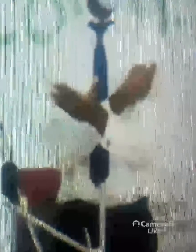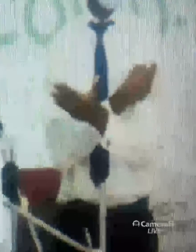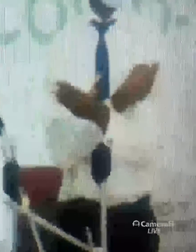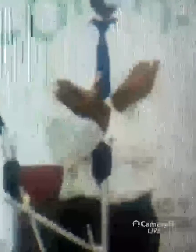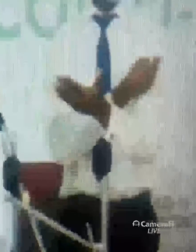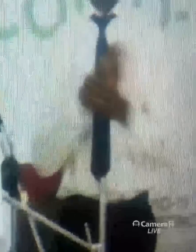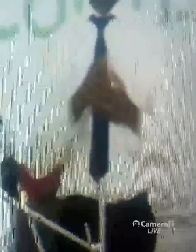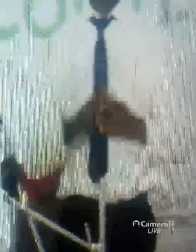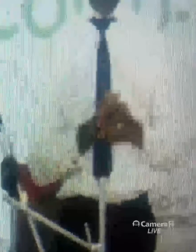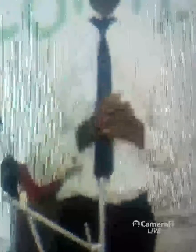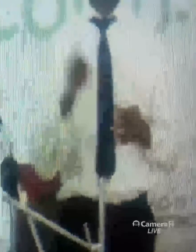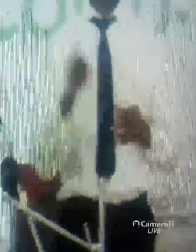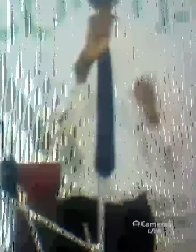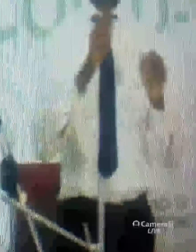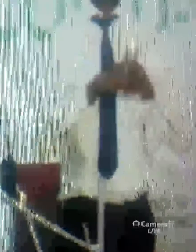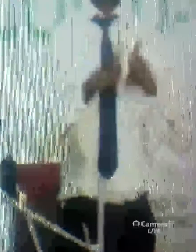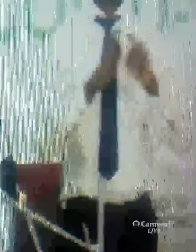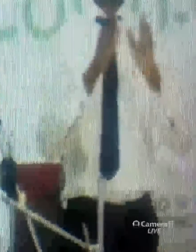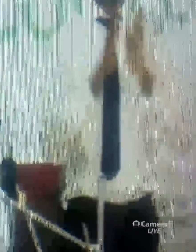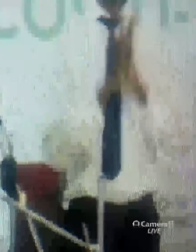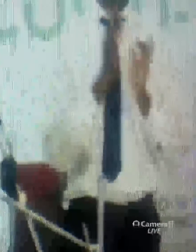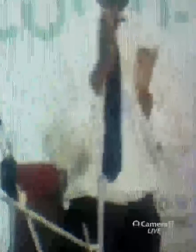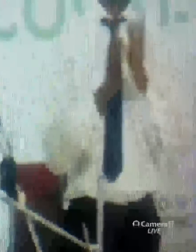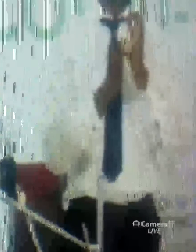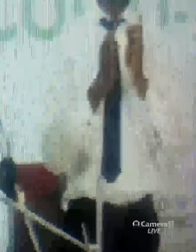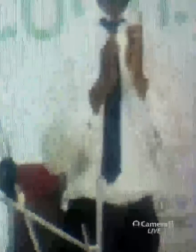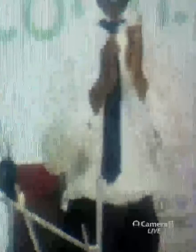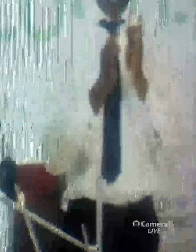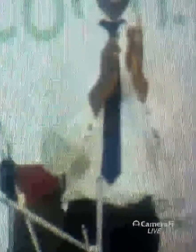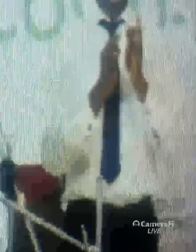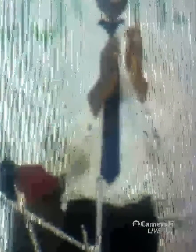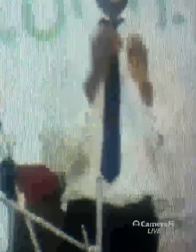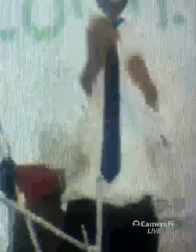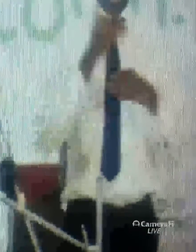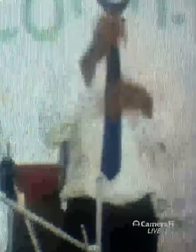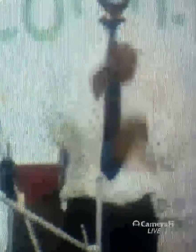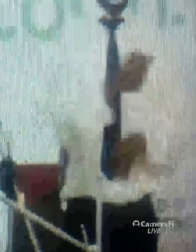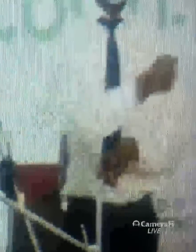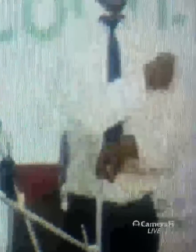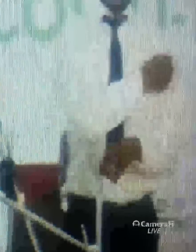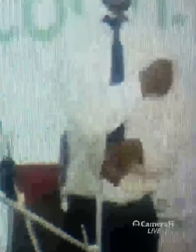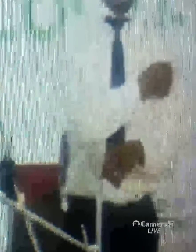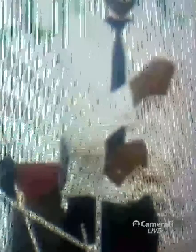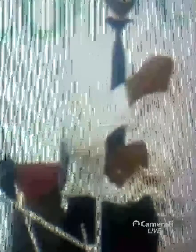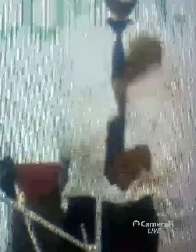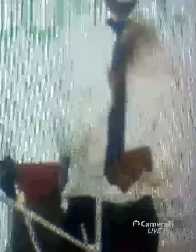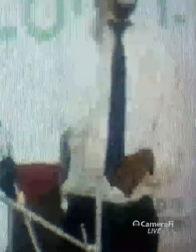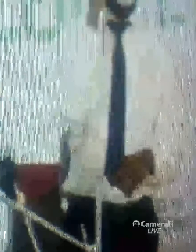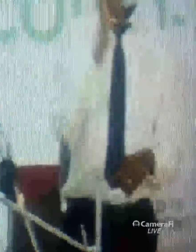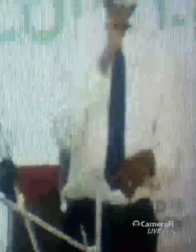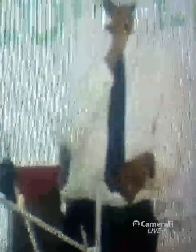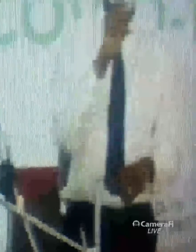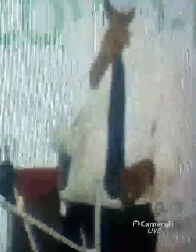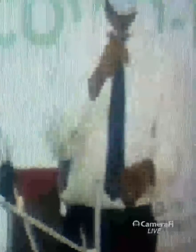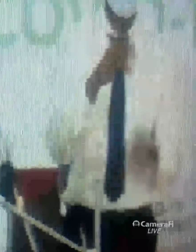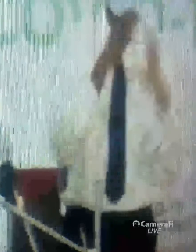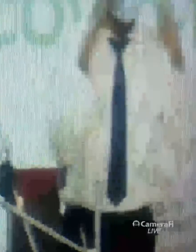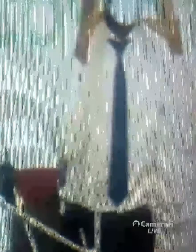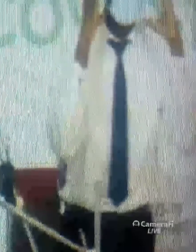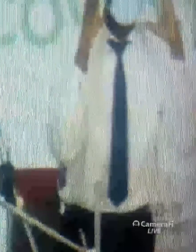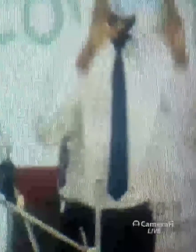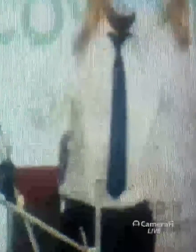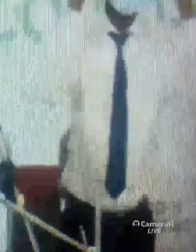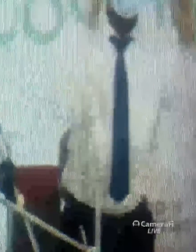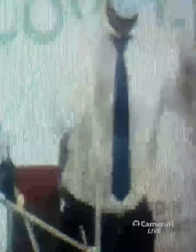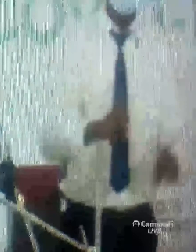Then you also asked if there will be no need to wear masks. Absolutely not. Of course, after the vaccination, you